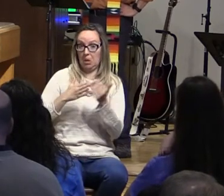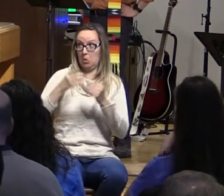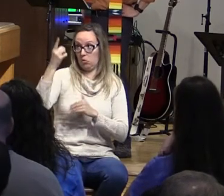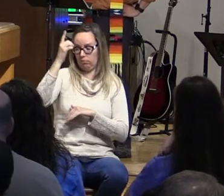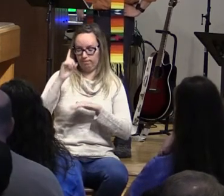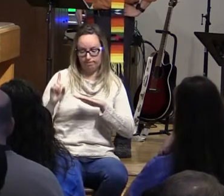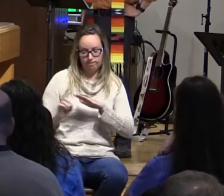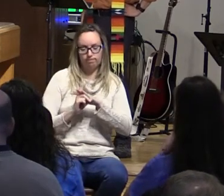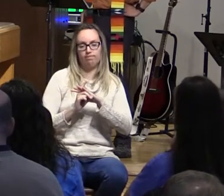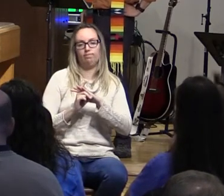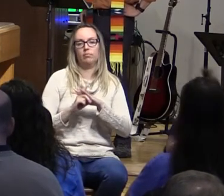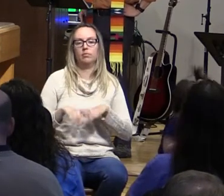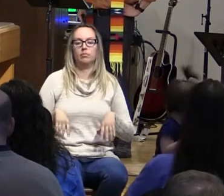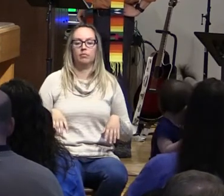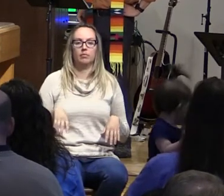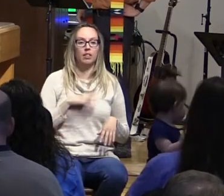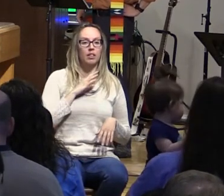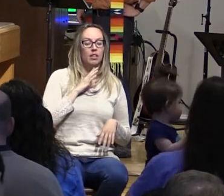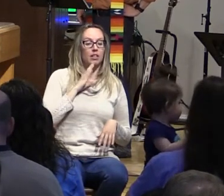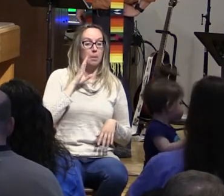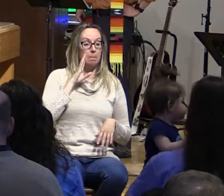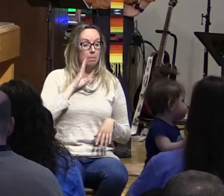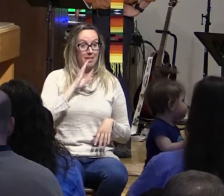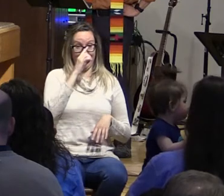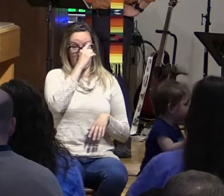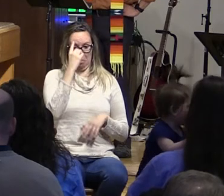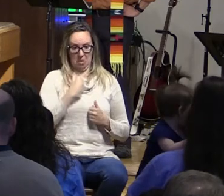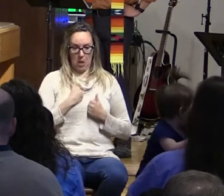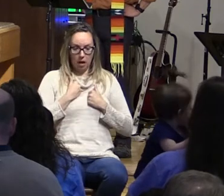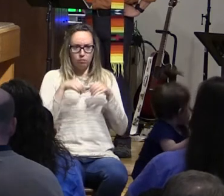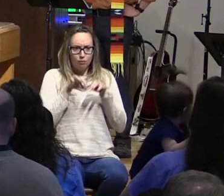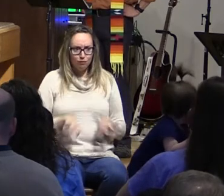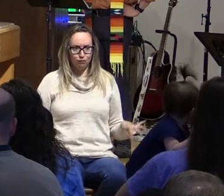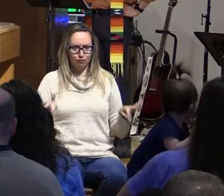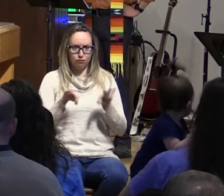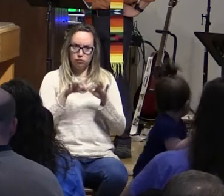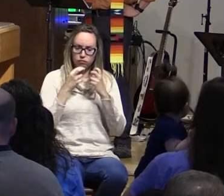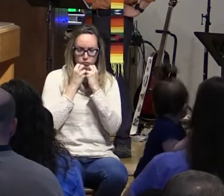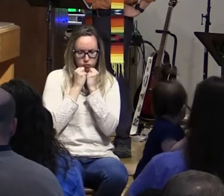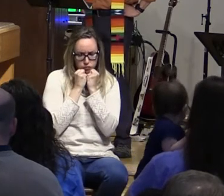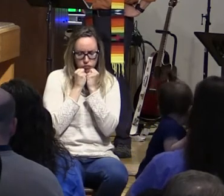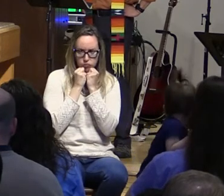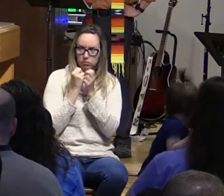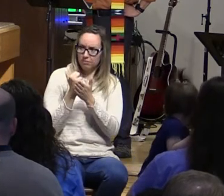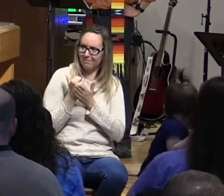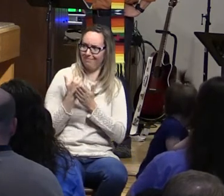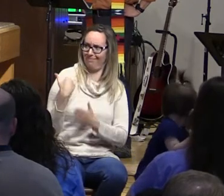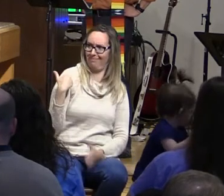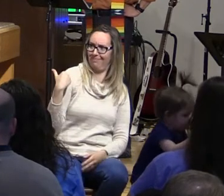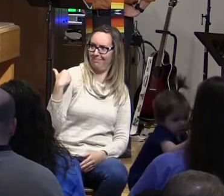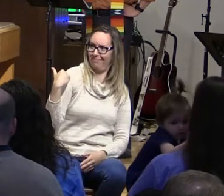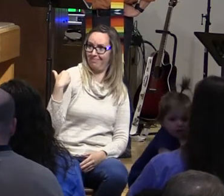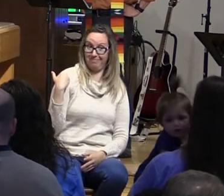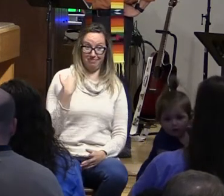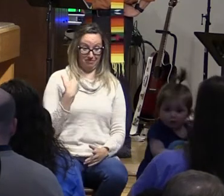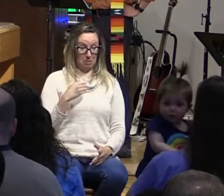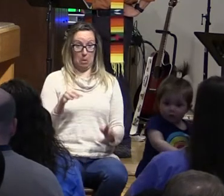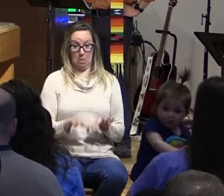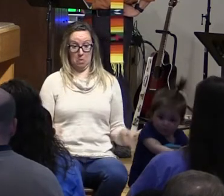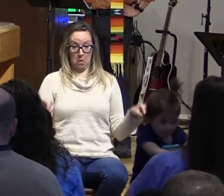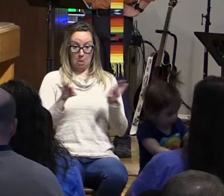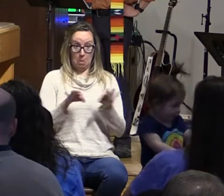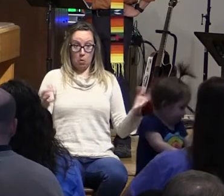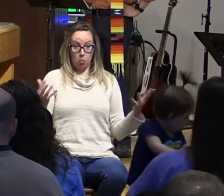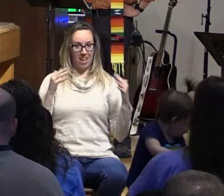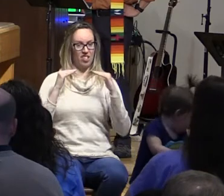Remind us constantly that Black and Brown lives matter. Help us to remember that you have called us to justice as